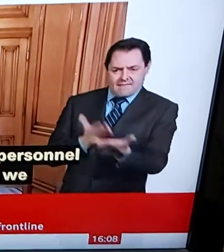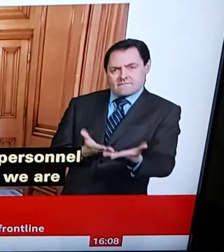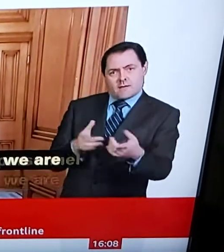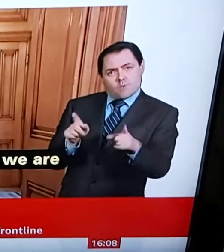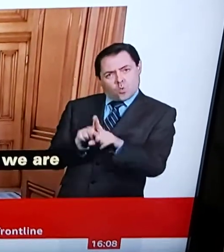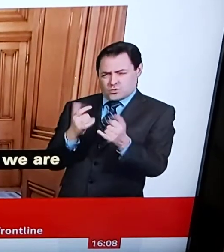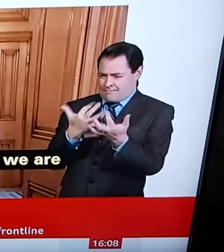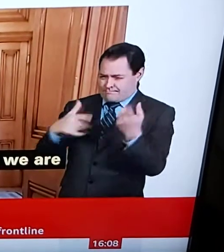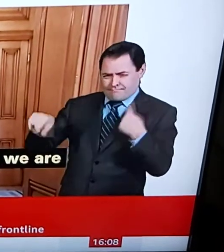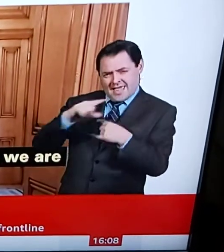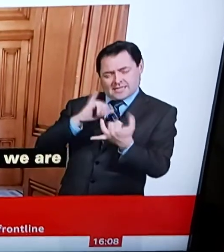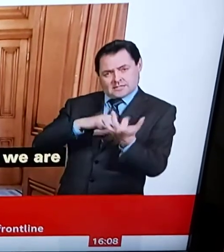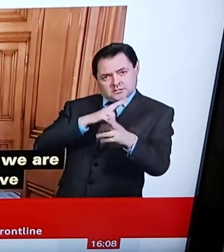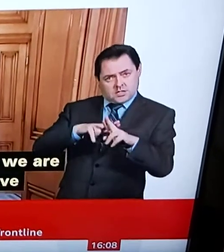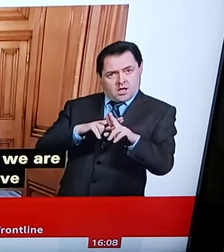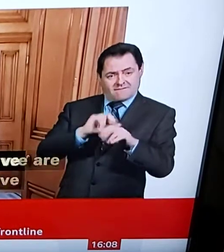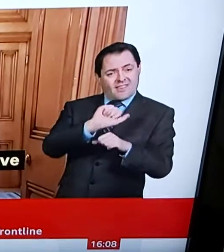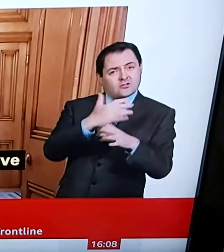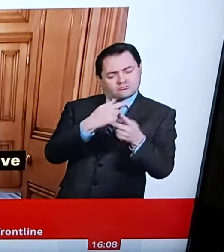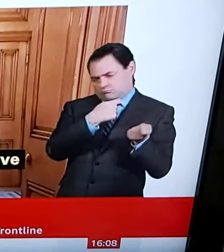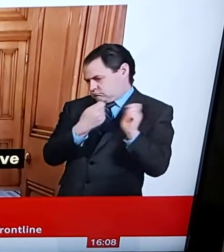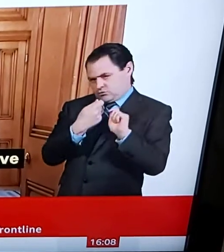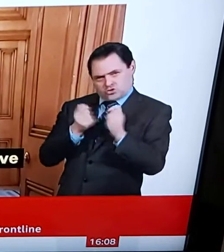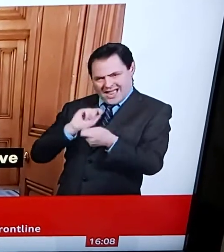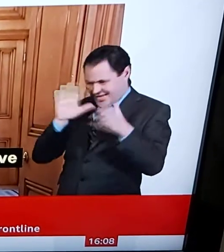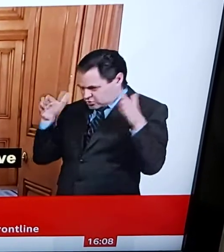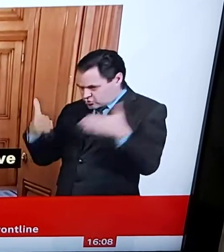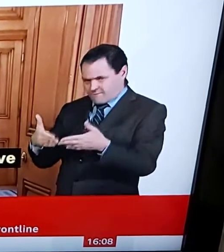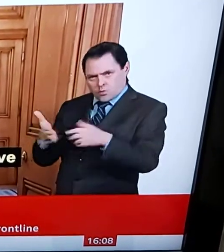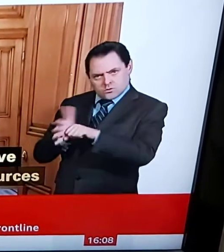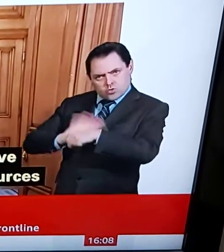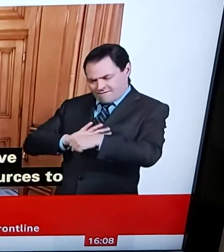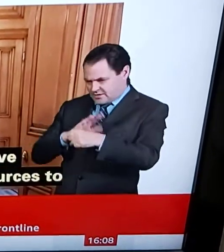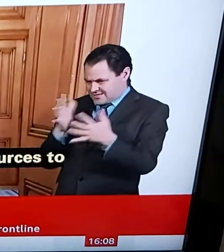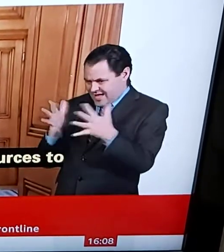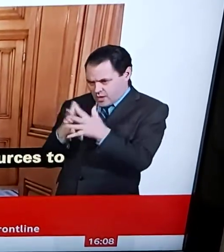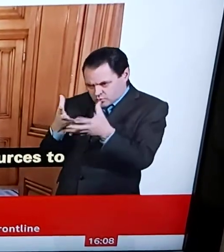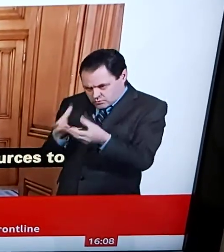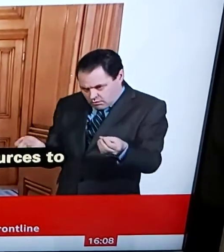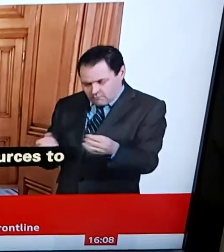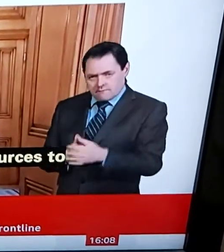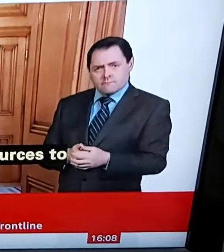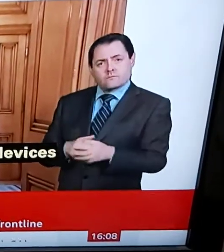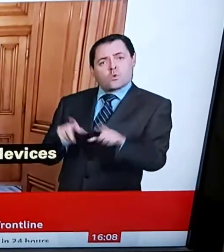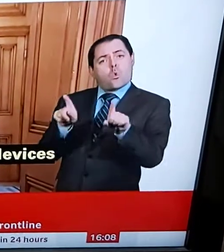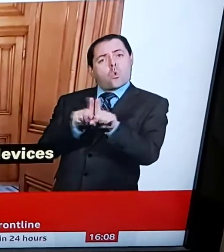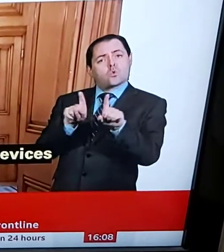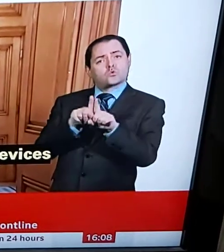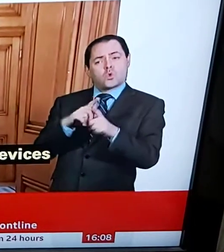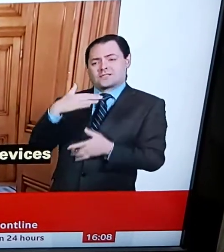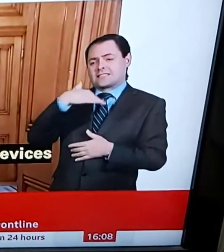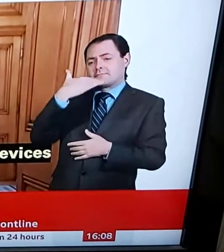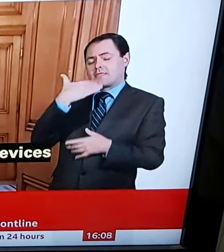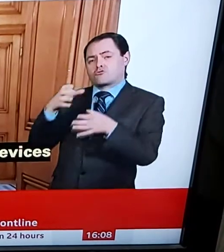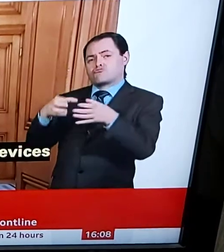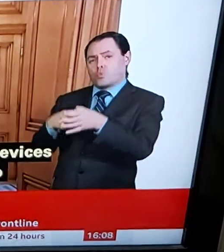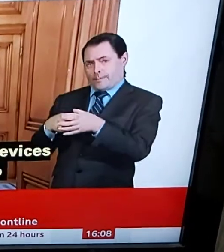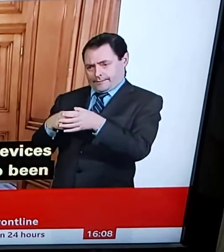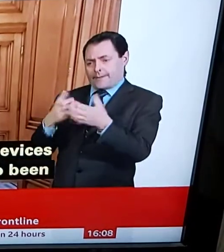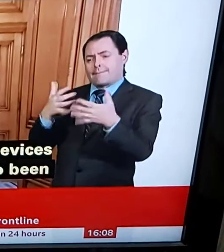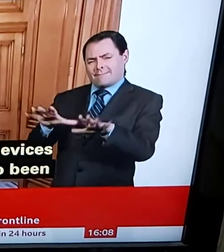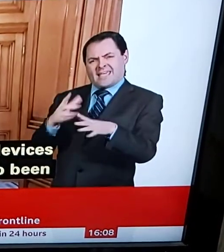to fighting COVID-19. The first devices from Smiths Group have also been received at MOD Donington, a military logistics hub